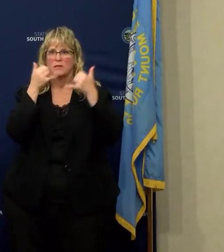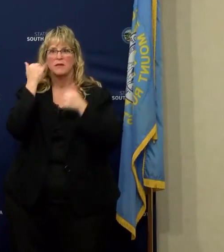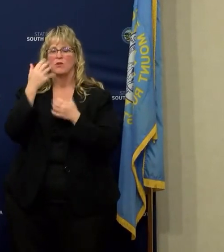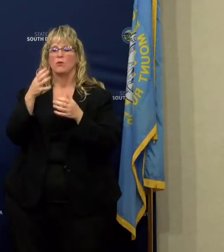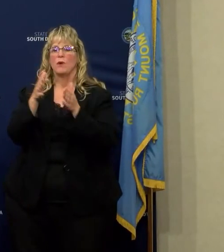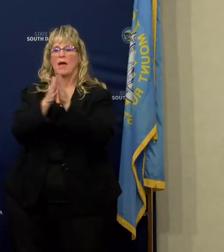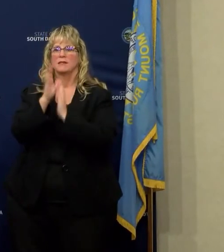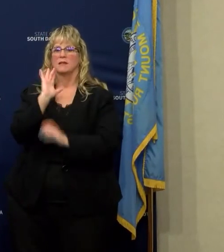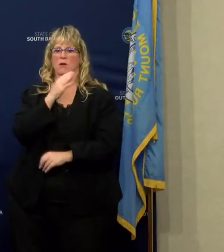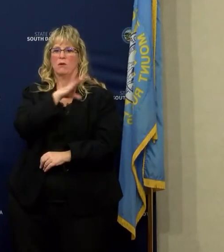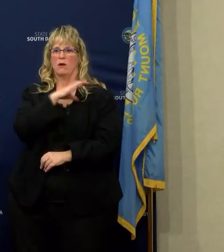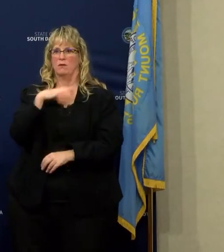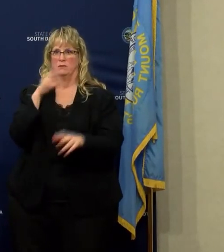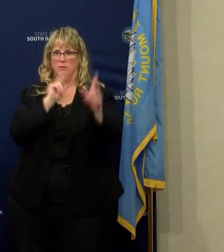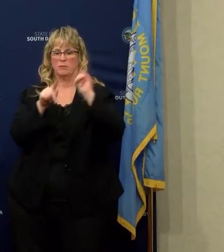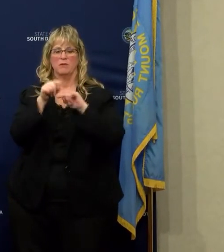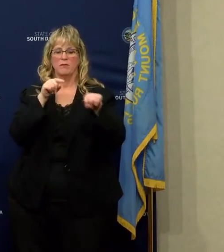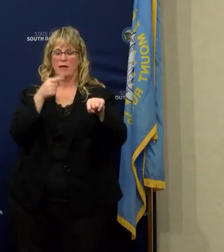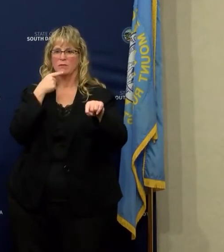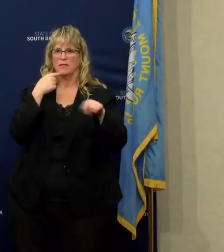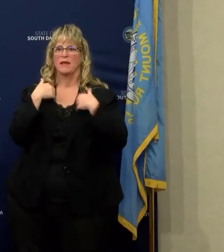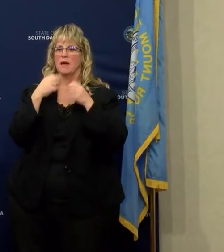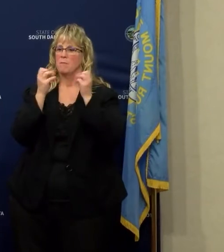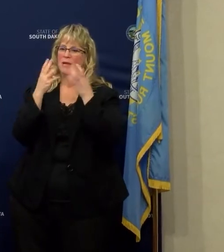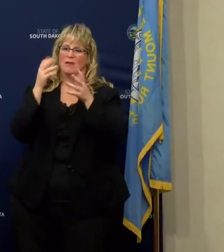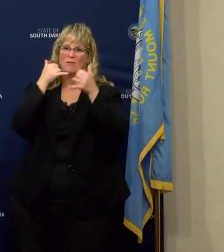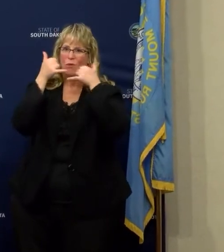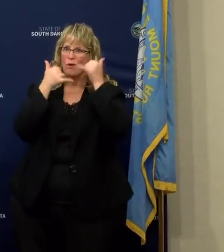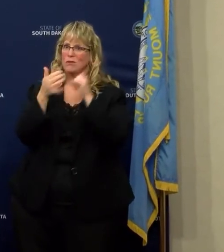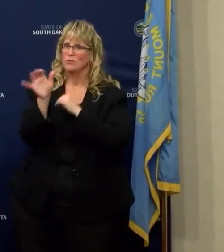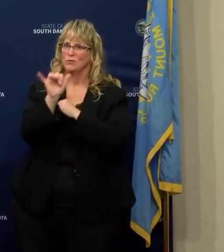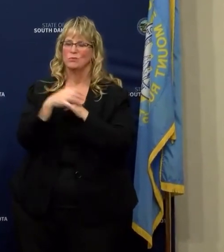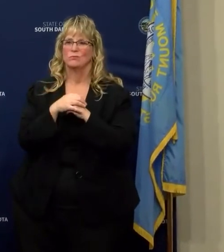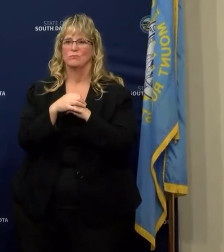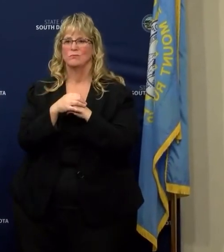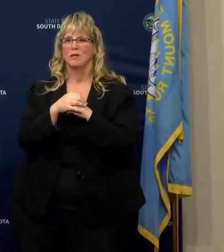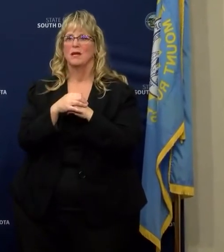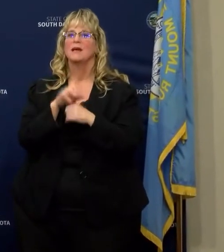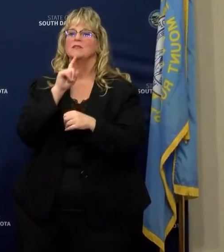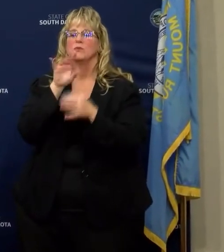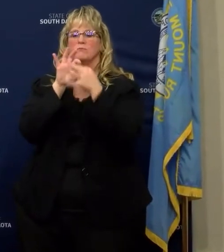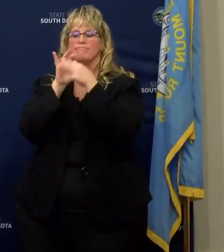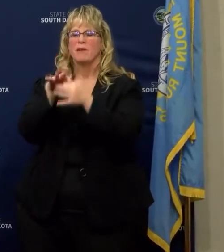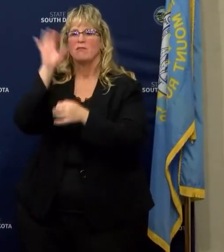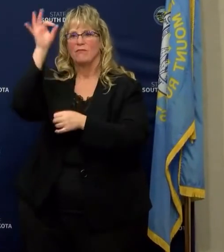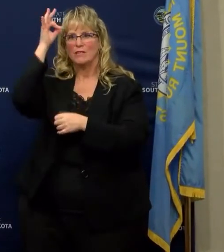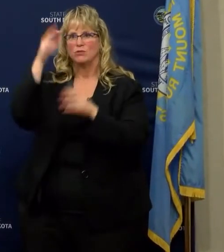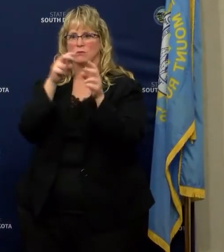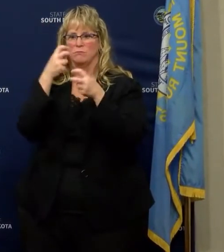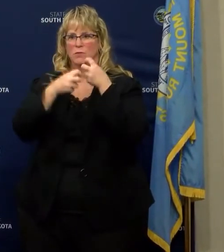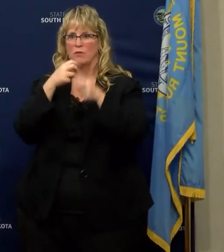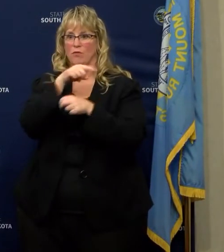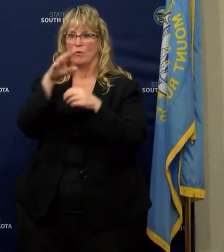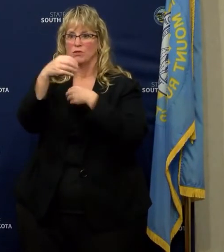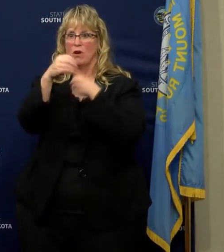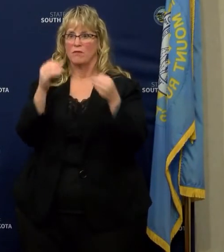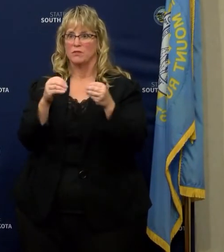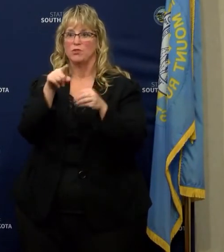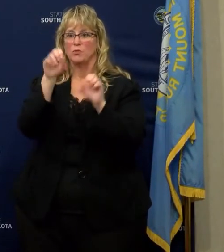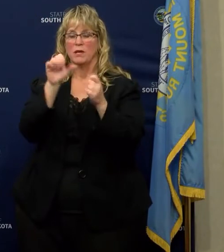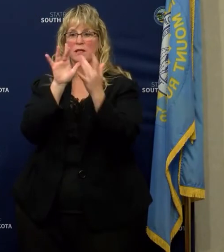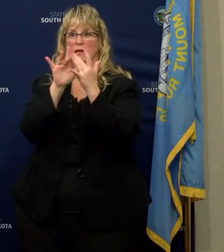congressional delegation, they would indicate that they're getting a lot of phone calls too. And as this is being a federal issue, those offices might be good to reach